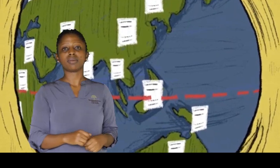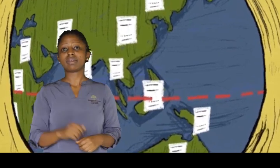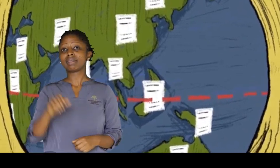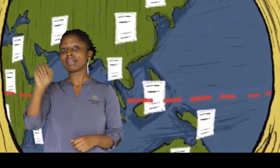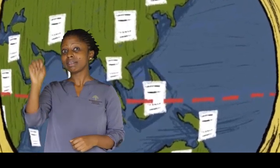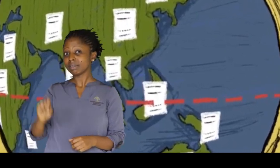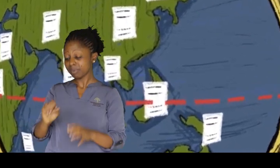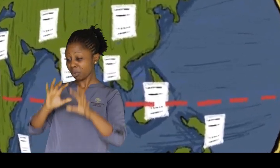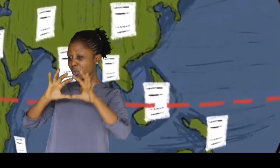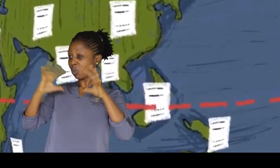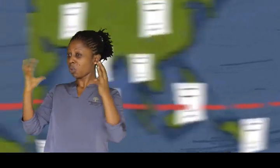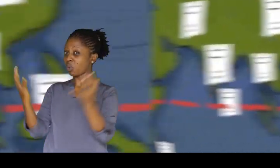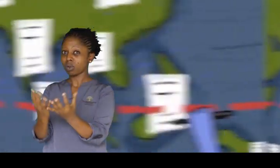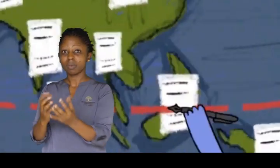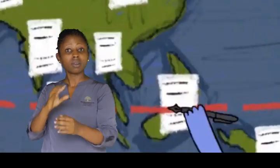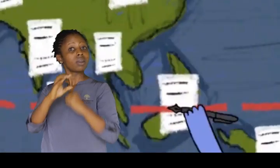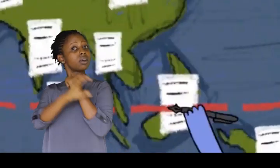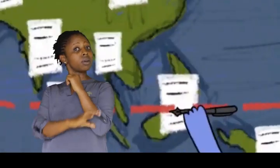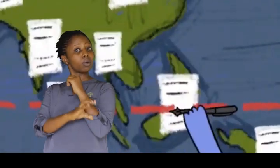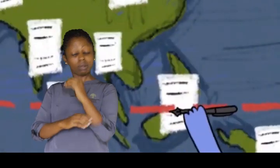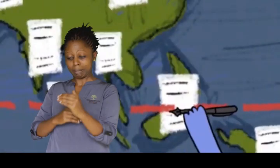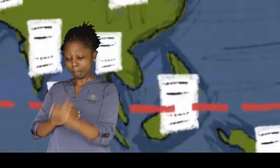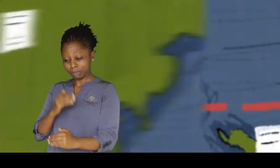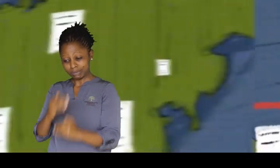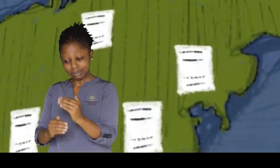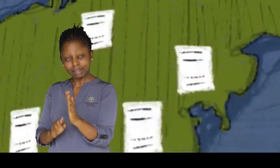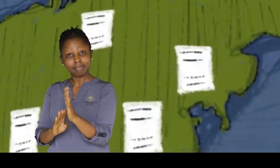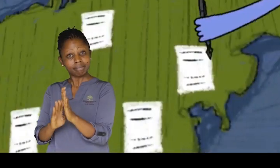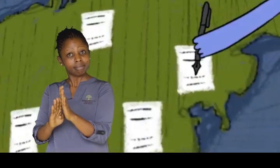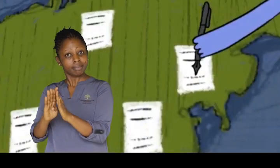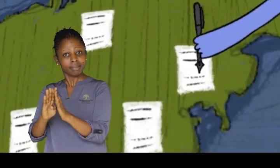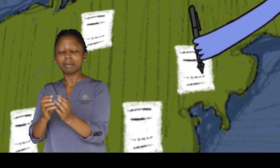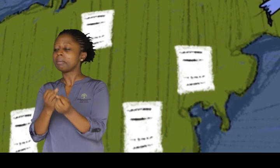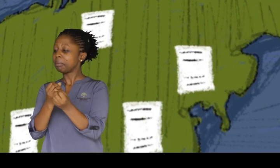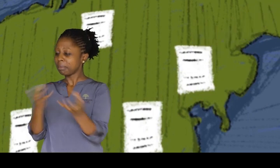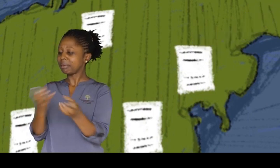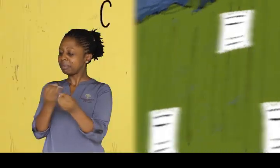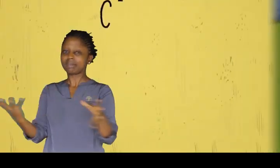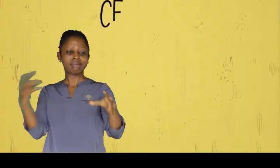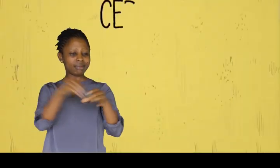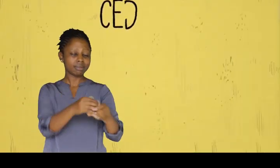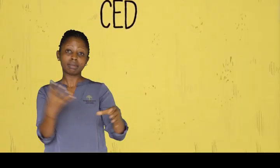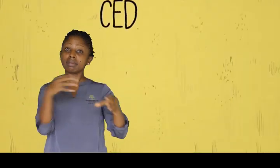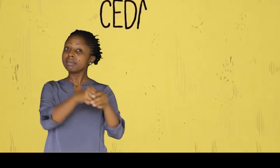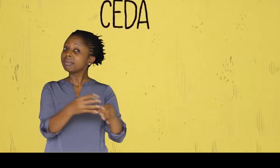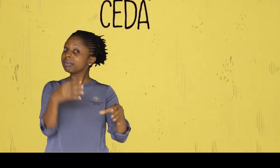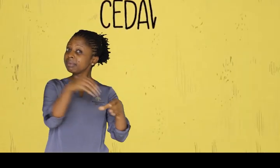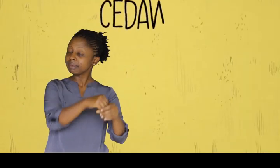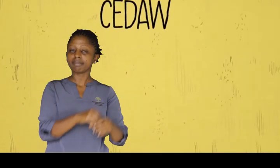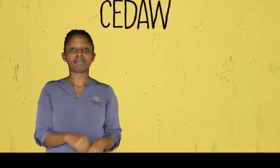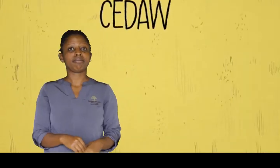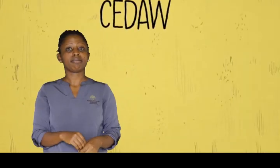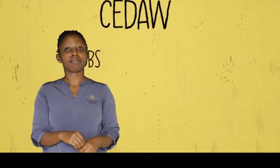Currently, it is one of the most broadly endorsed human rights treaties in the world, and the Global South actors have